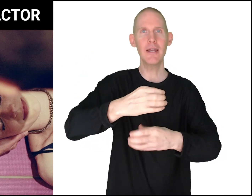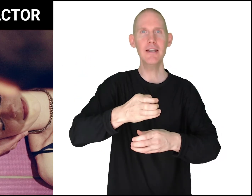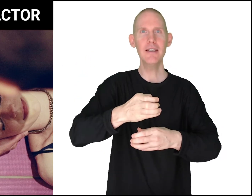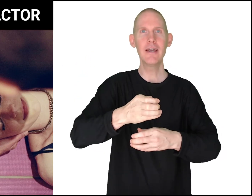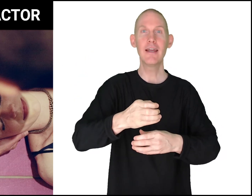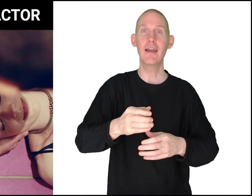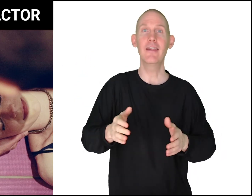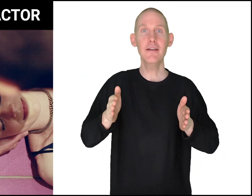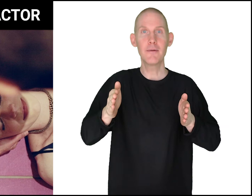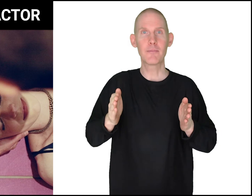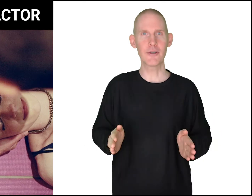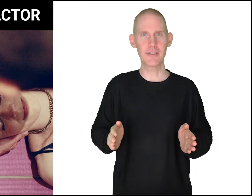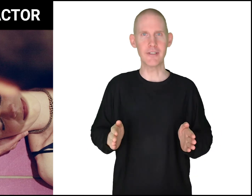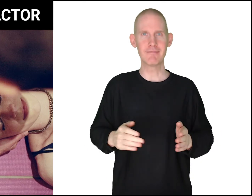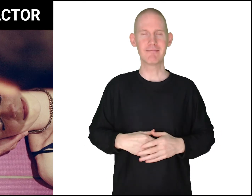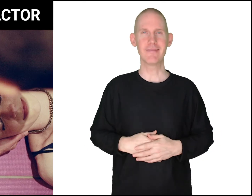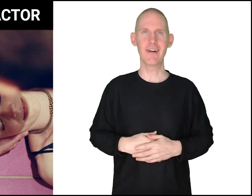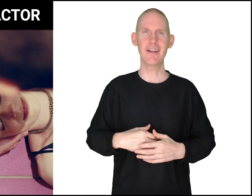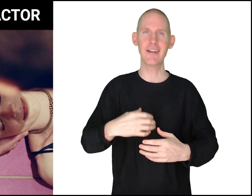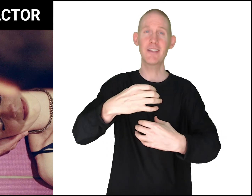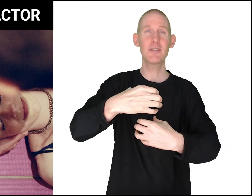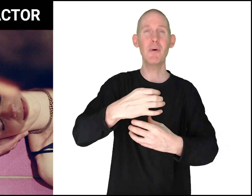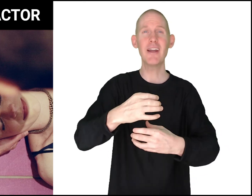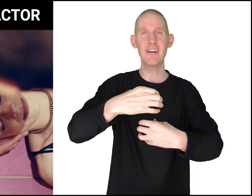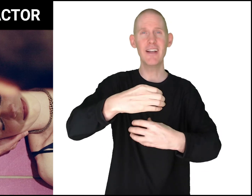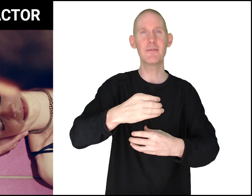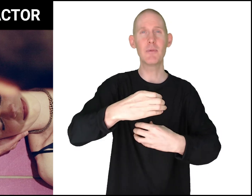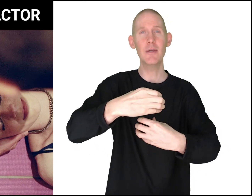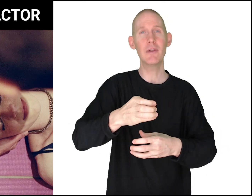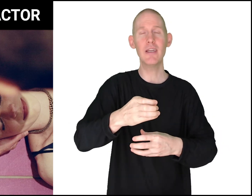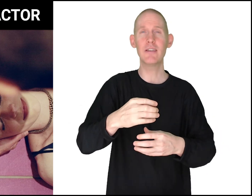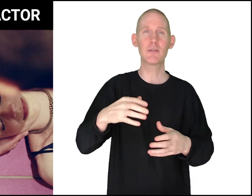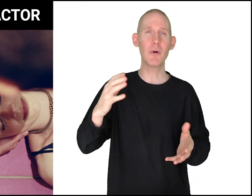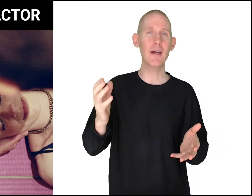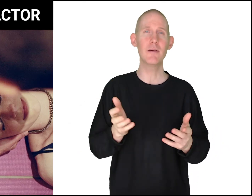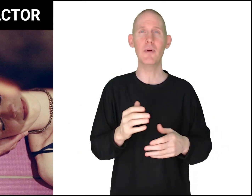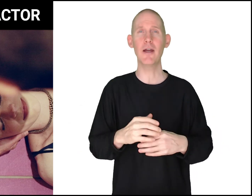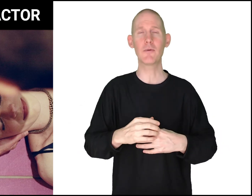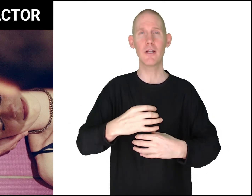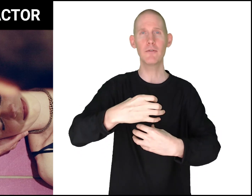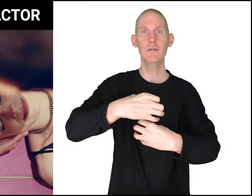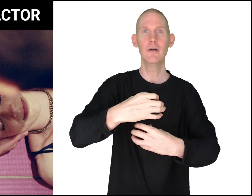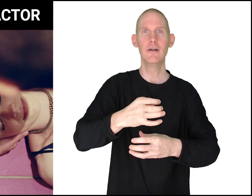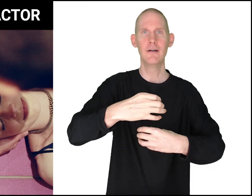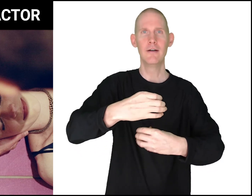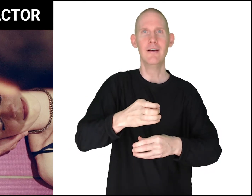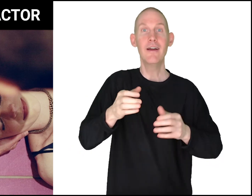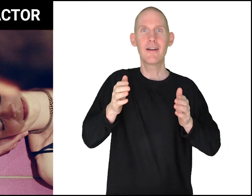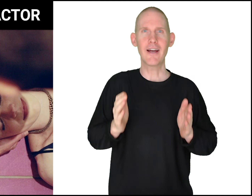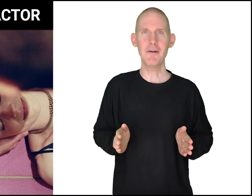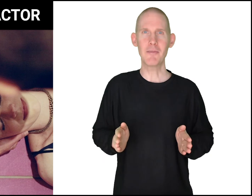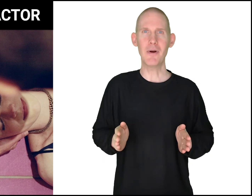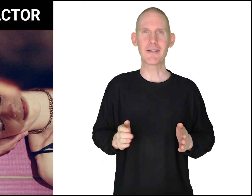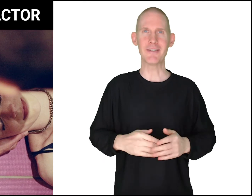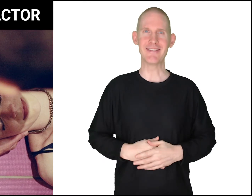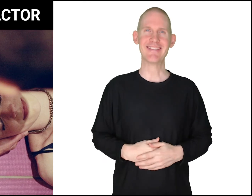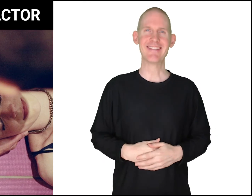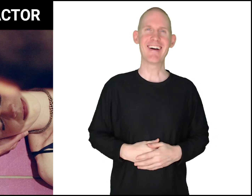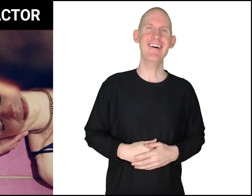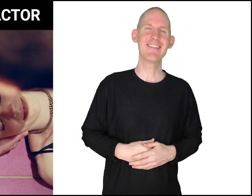manipulating and then person, all right? Like the spine, right? You're manipulating the spine, the back, whatever. Chiropractor. All right,